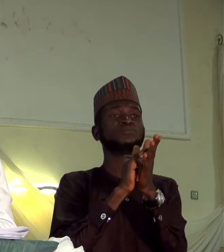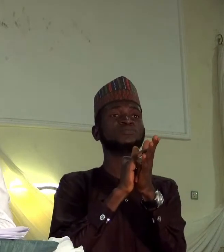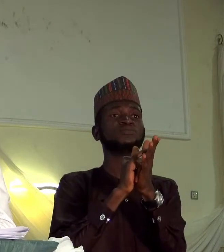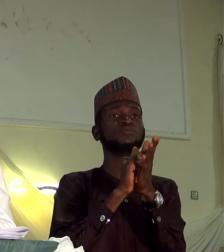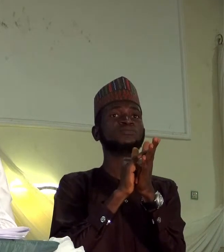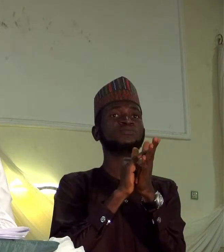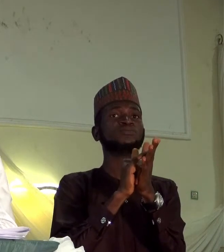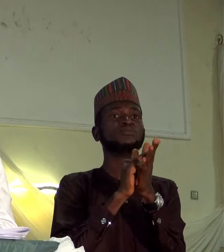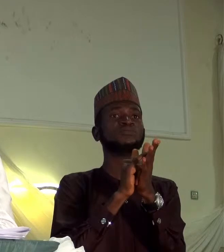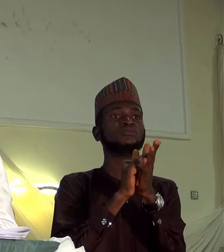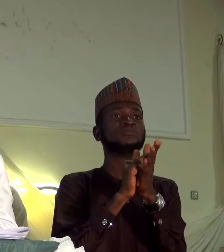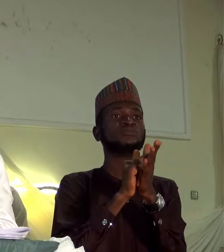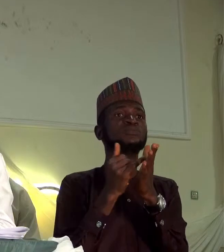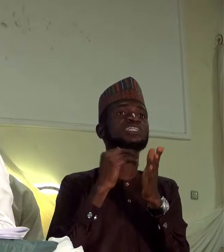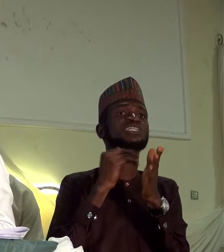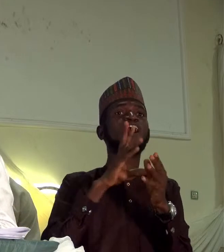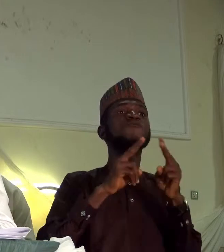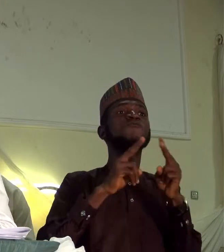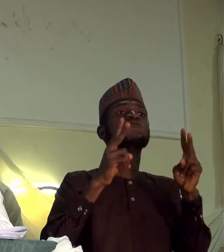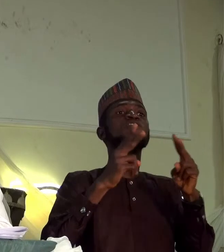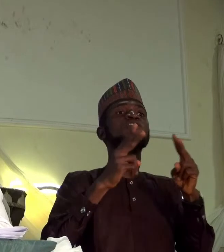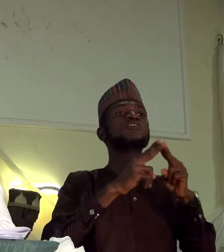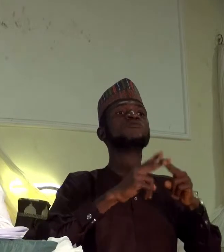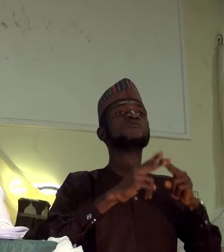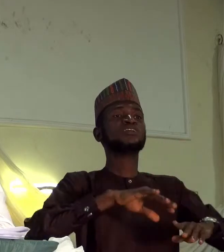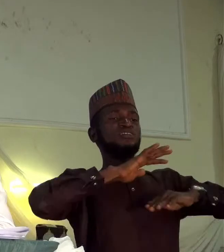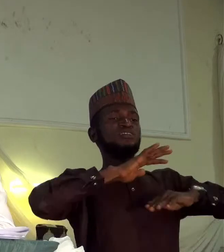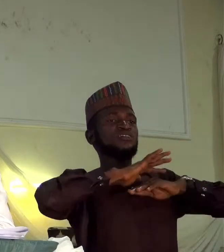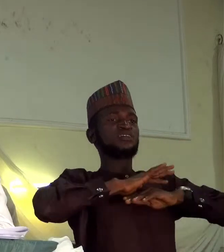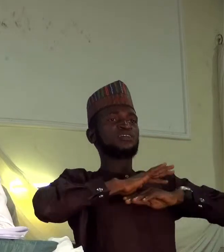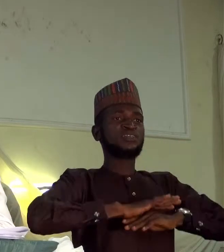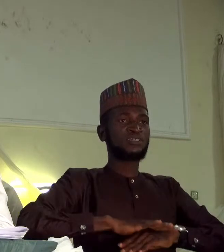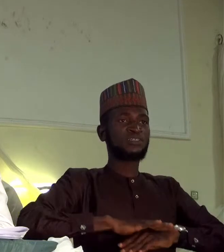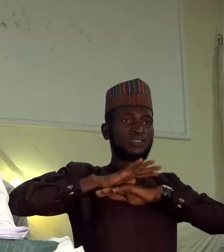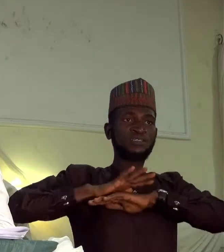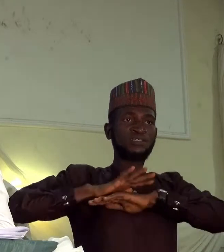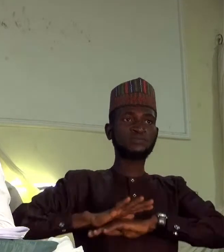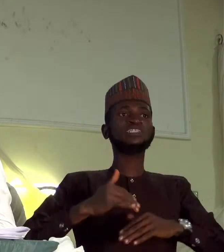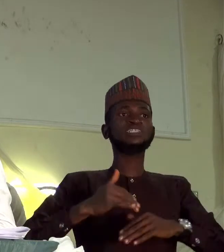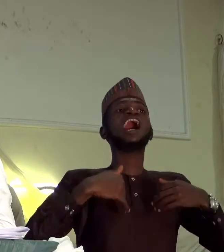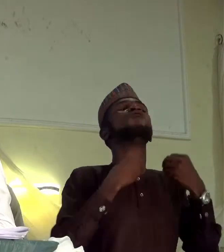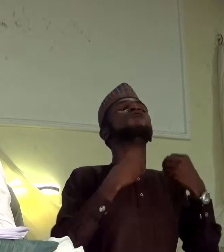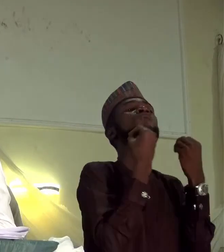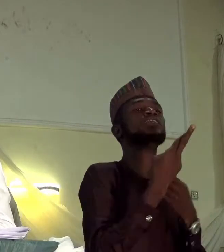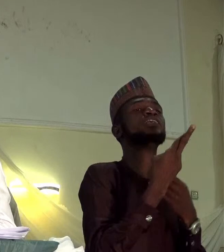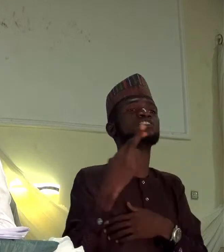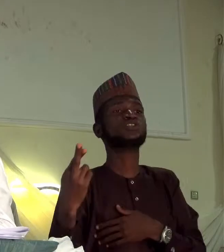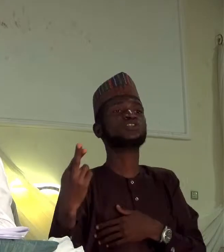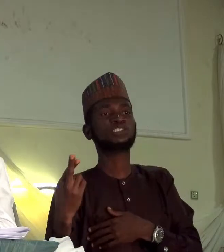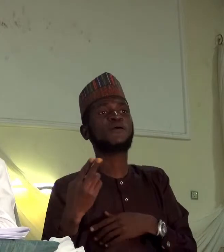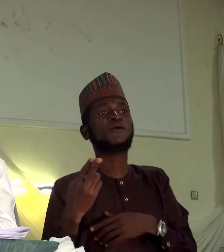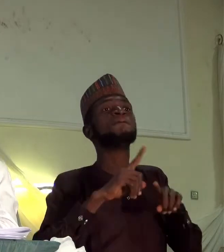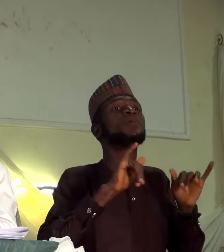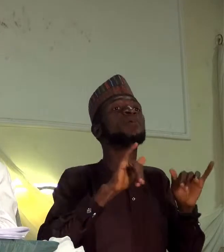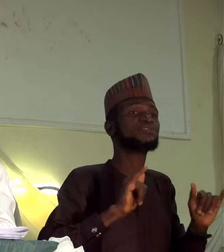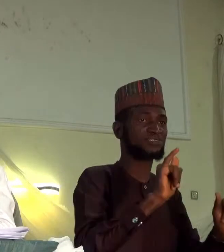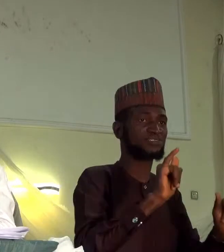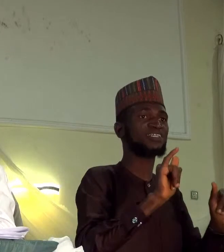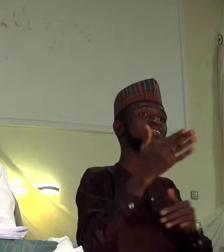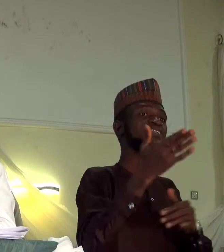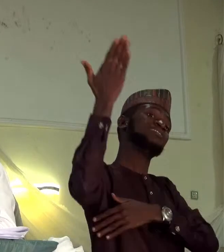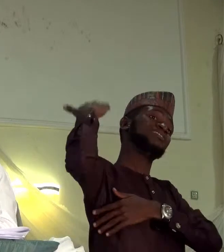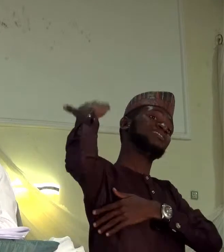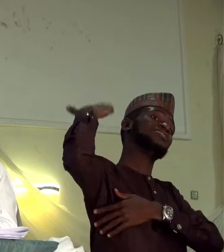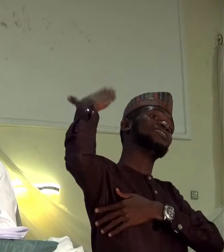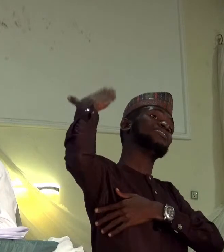bale gan ti se die as small as I am eyin agbalago omode ni mi be mo se kere to yi in the 70s